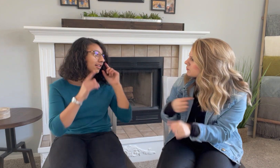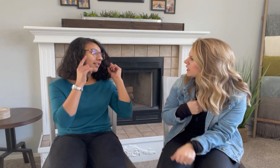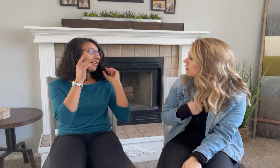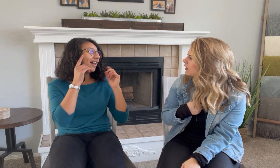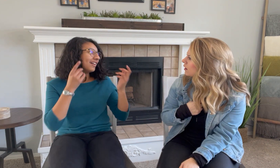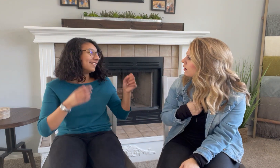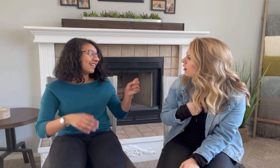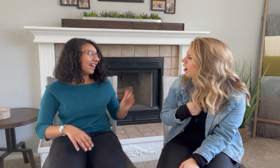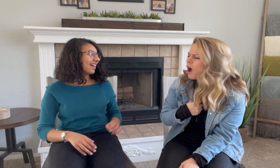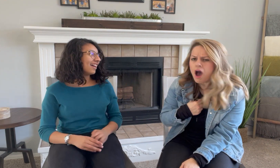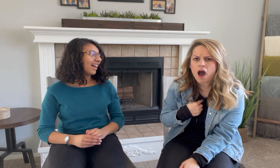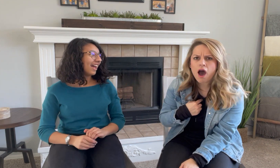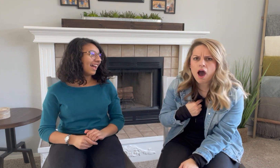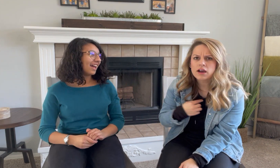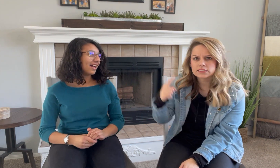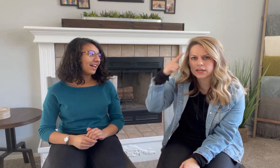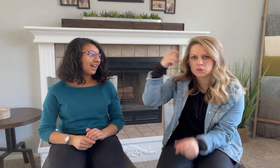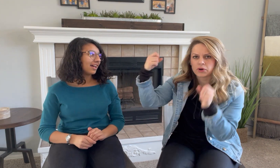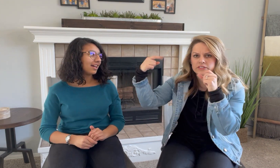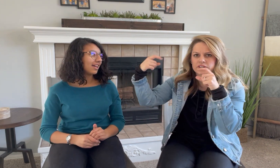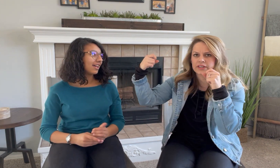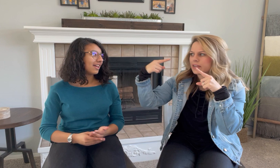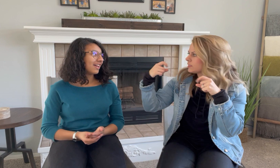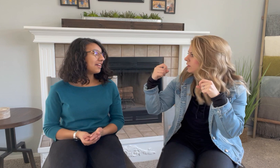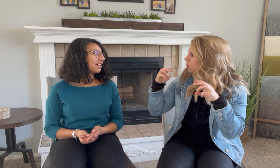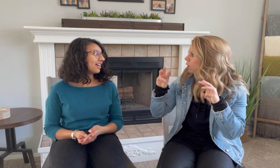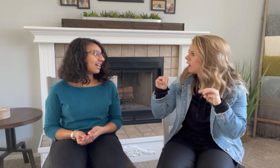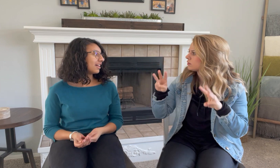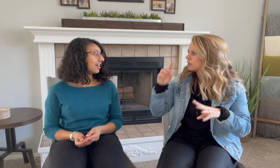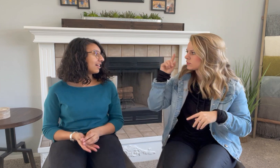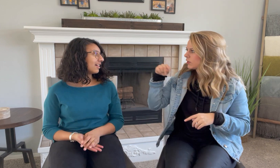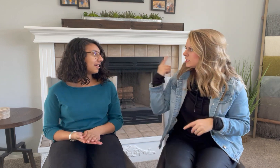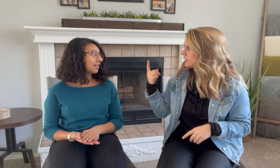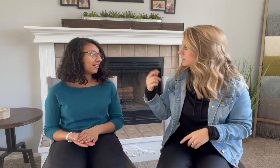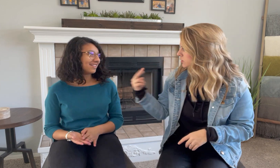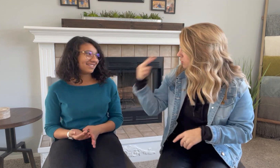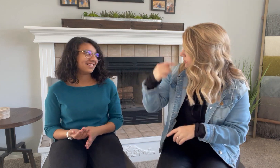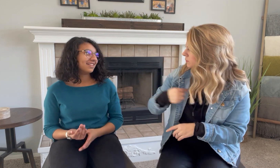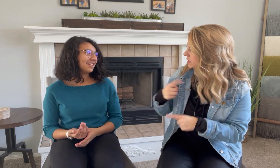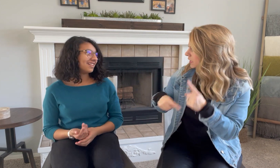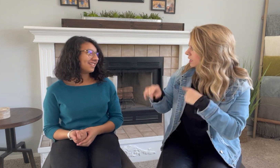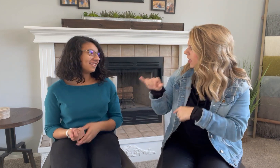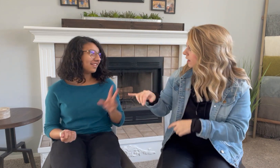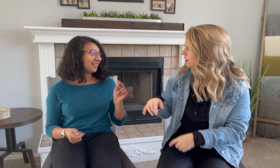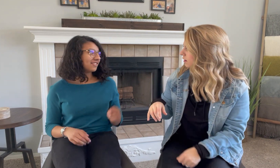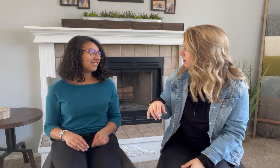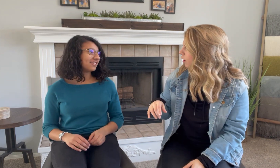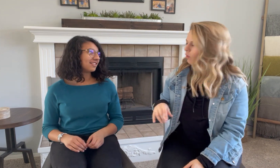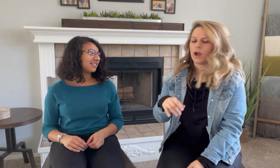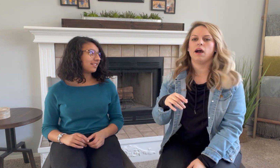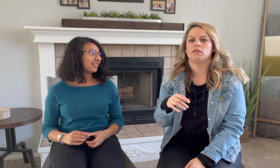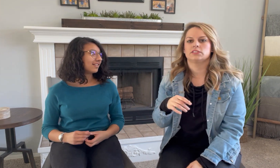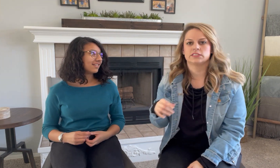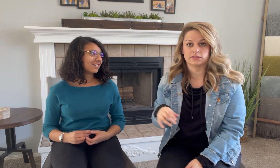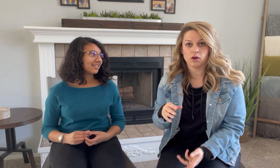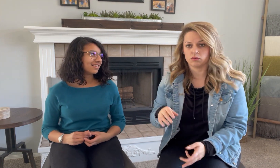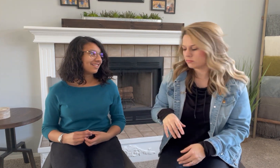me? It's like our brains are connected. Wow, that was crazy. Did you see me sign that? Oh, wow. She said no. We